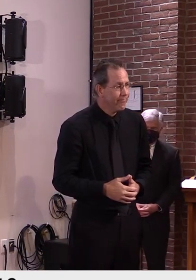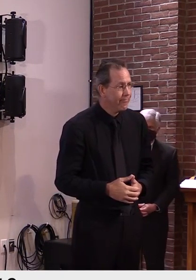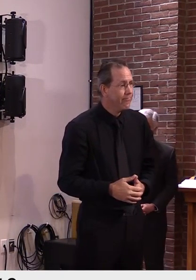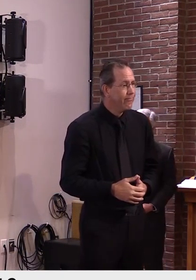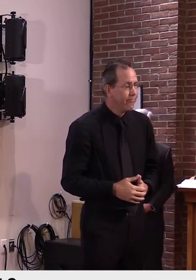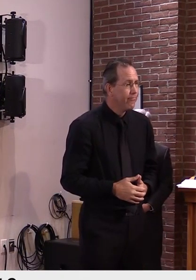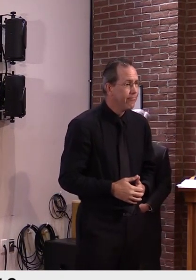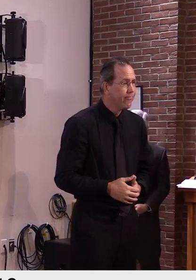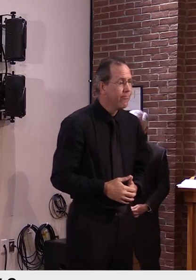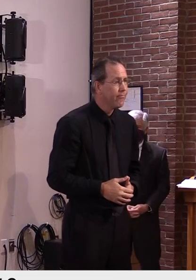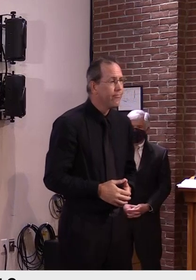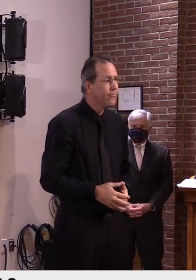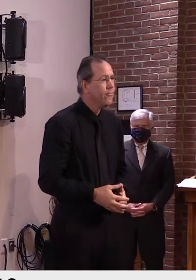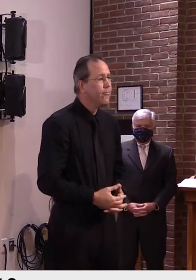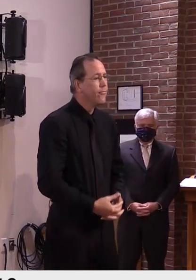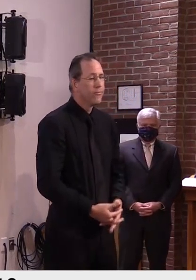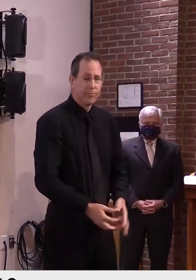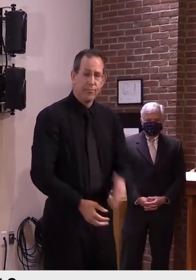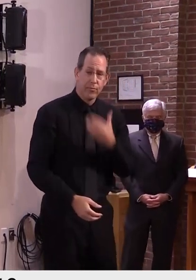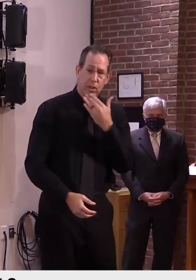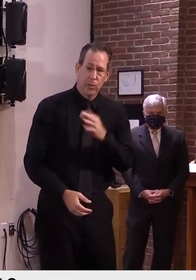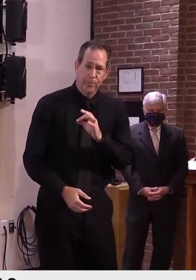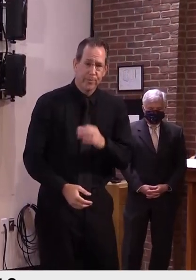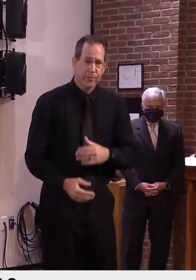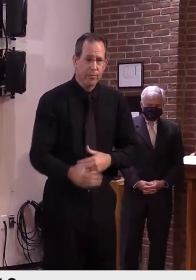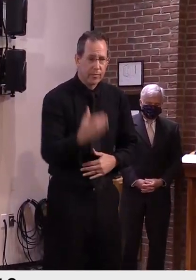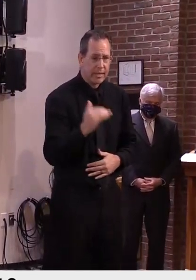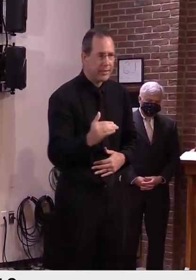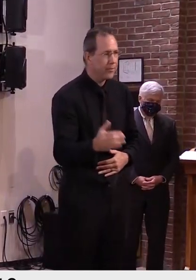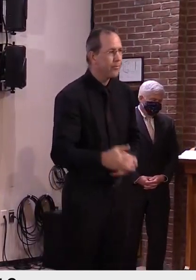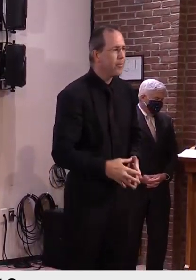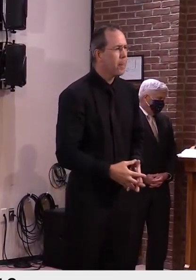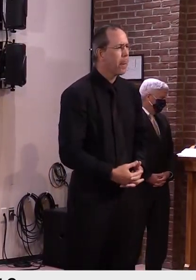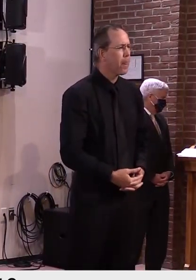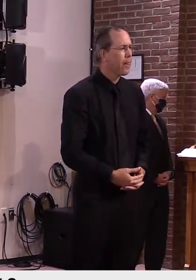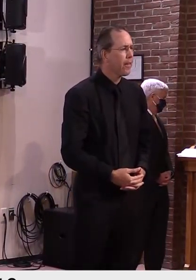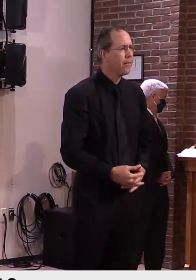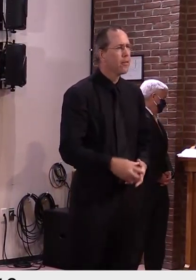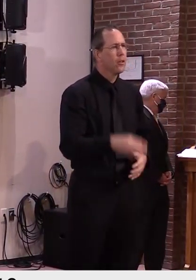Thank you. Kat, have you seen it yet?